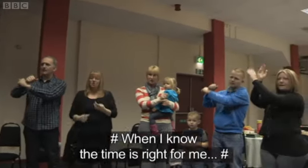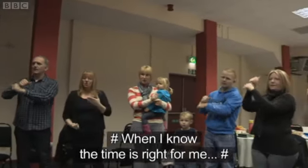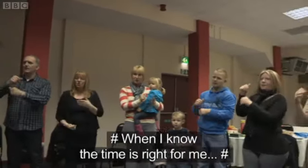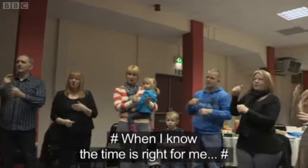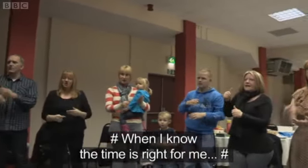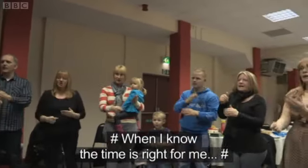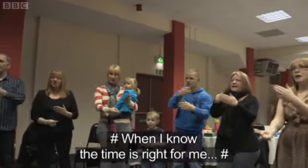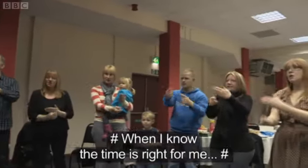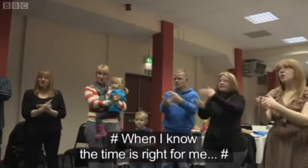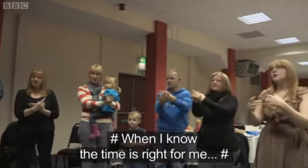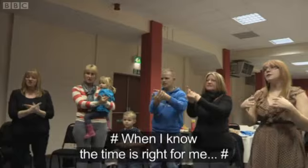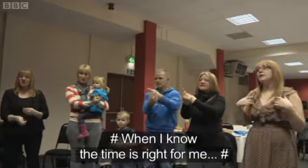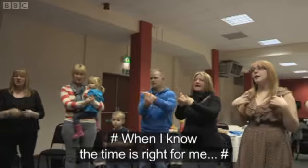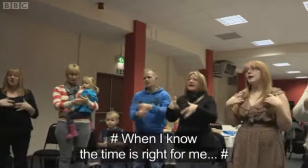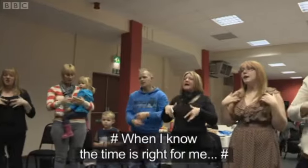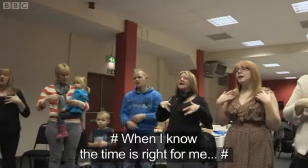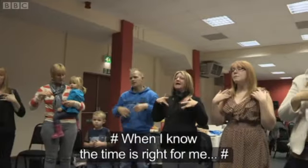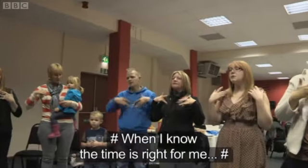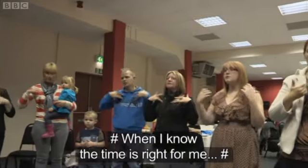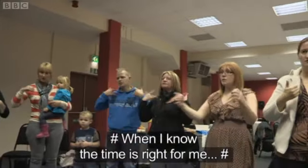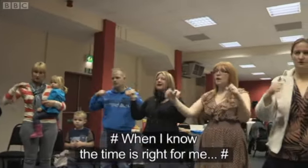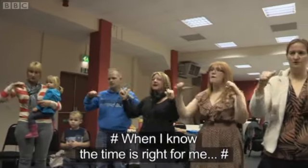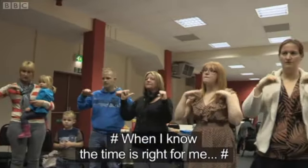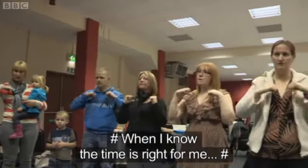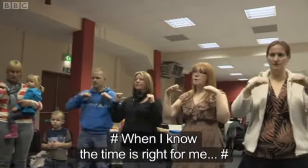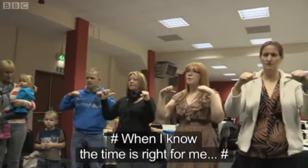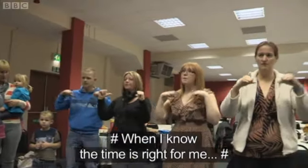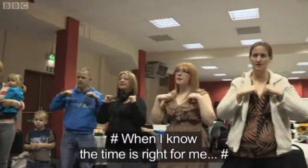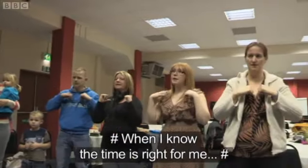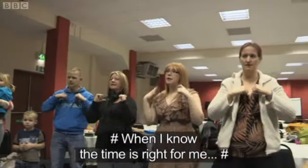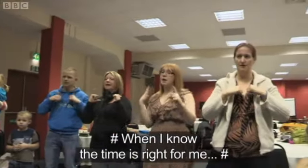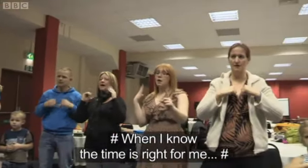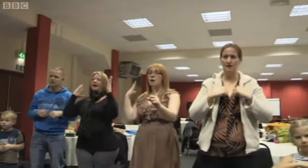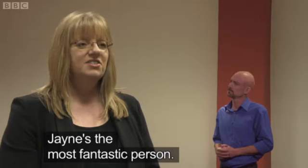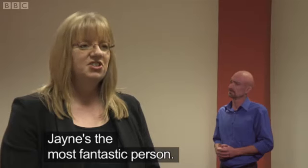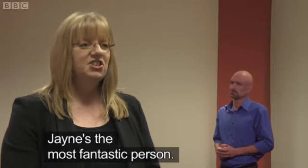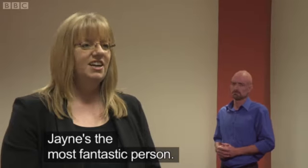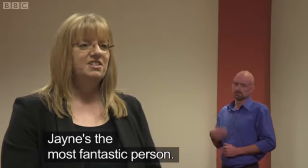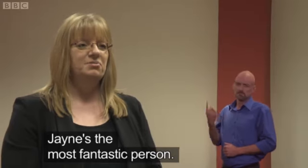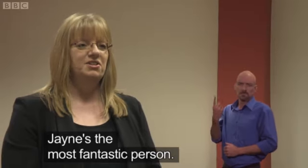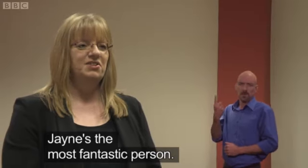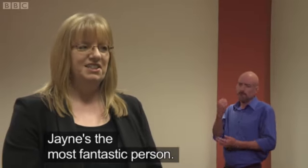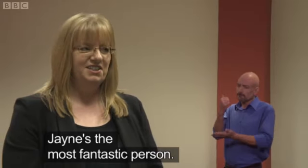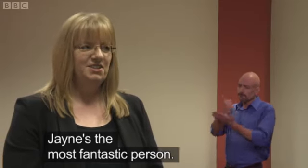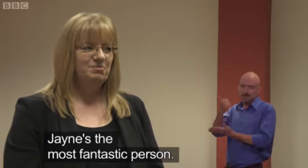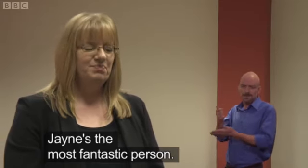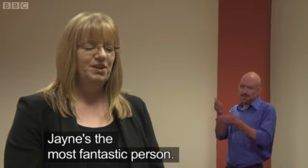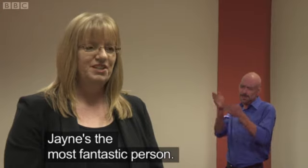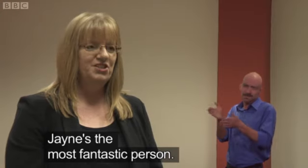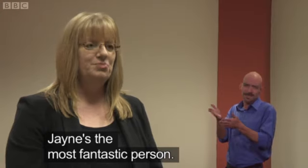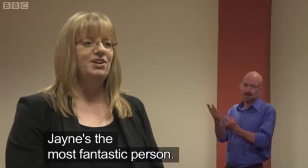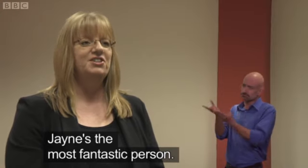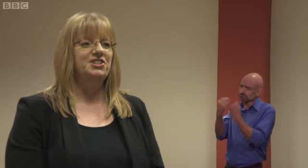angels, when I know the time is right for me. Jayne's the most fantastic person. She's a brilliant